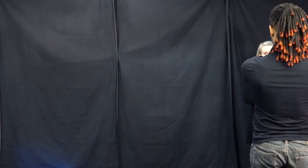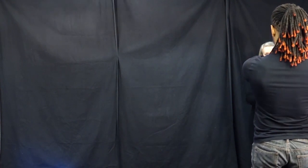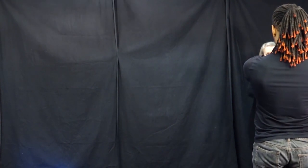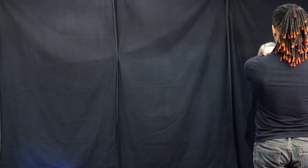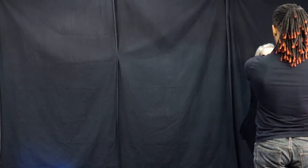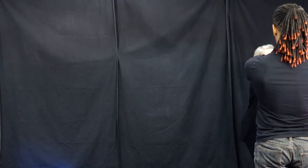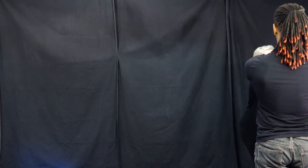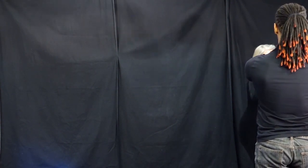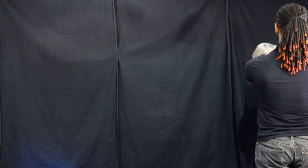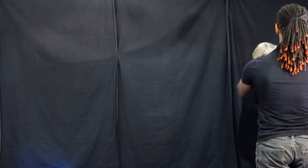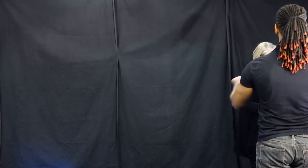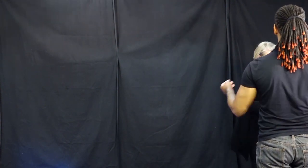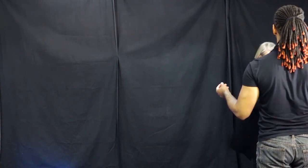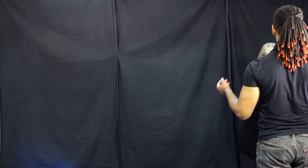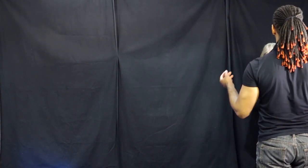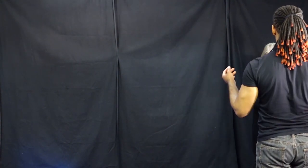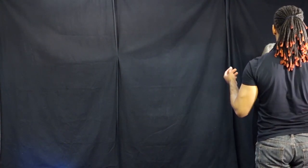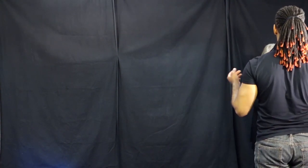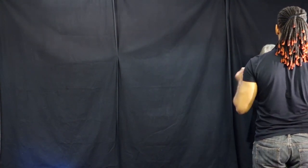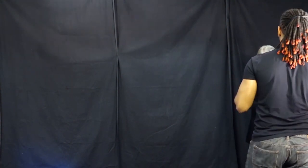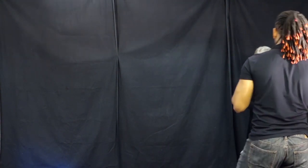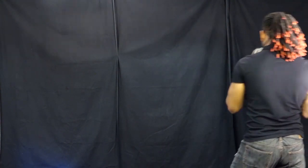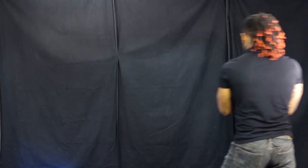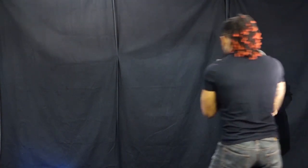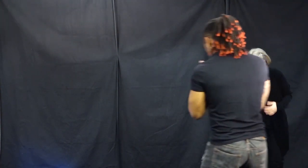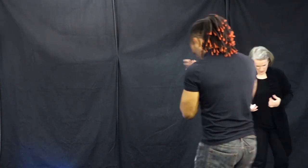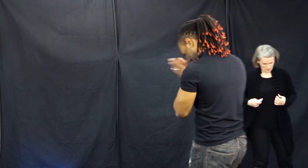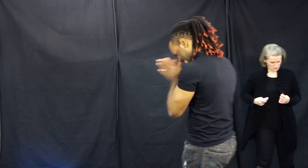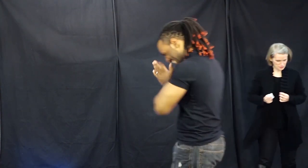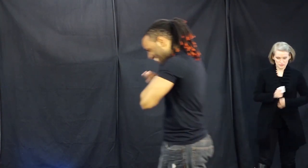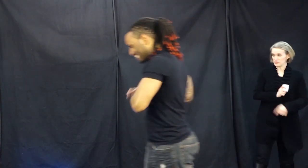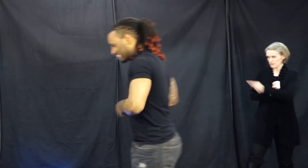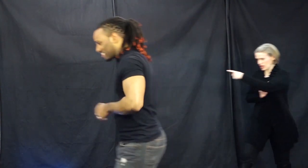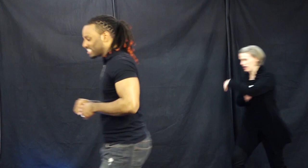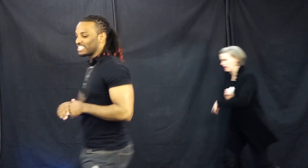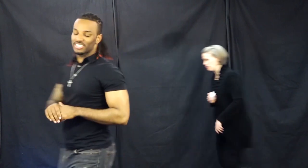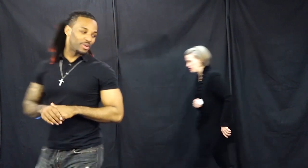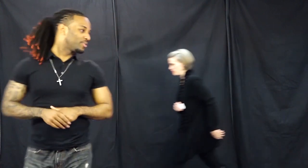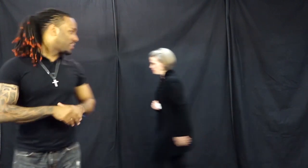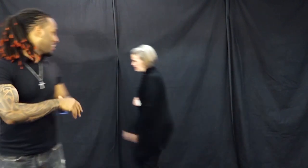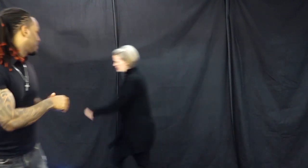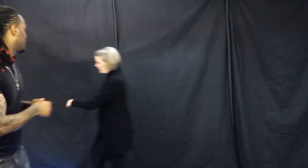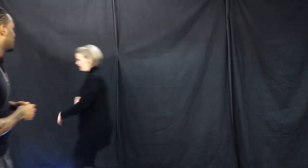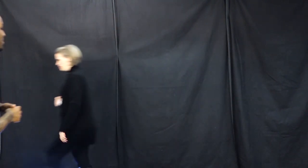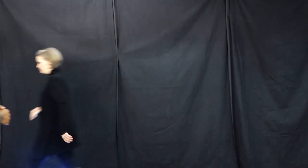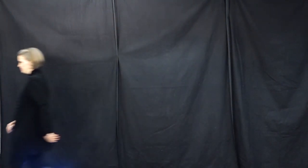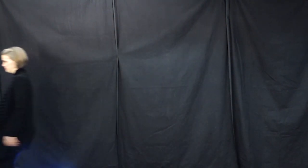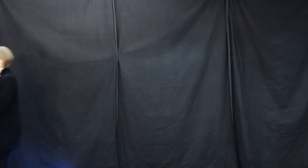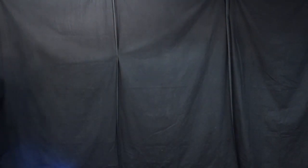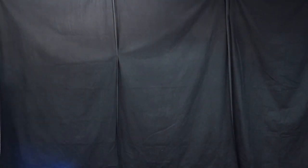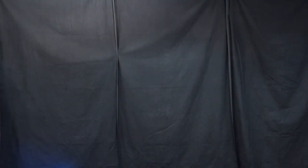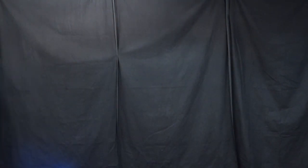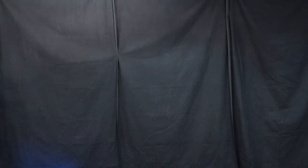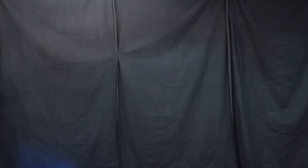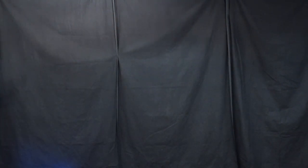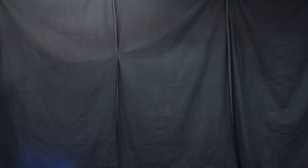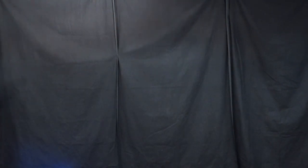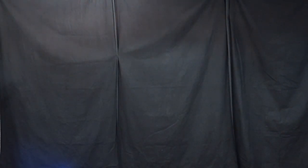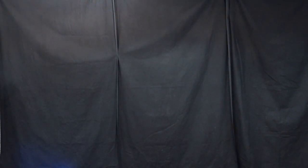it. Oh, you do need No, it. this is I do need it. No, just yeah. Yeah, just hold it. Yeah. Actually, make it come out like not folded up, but